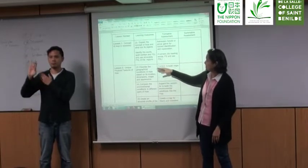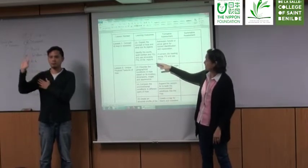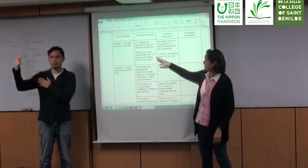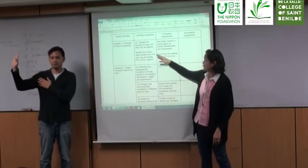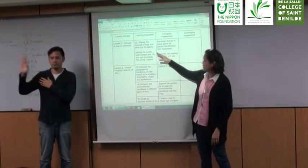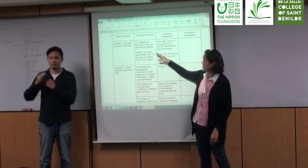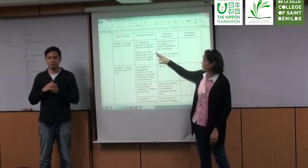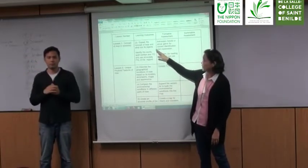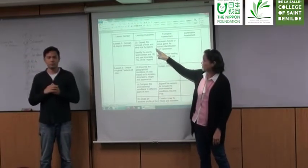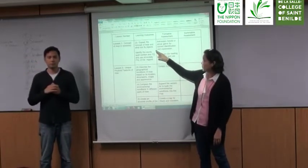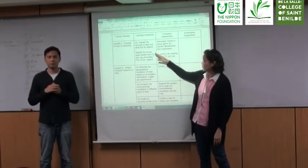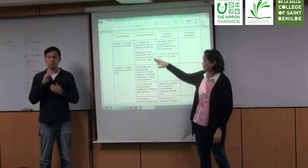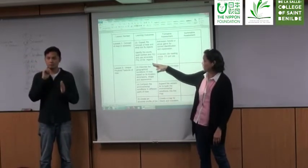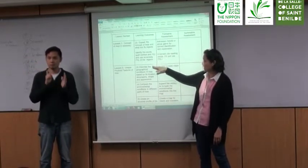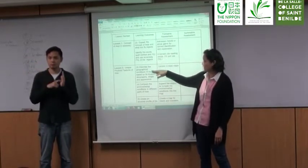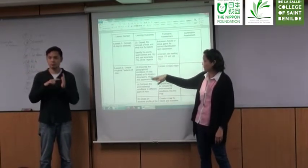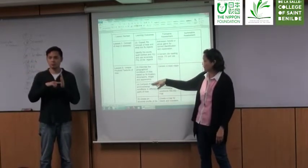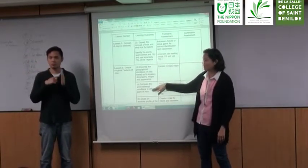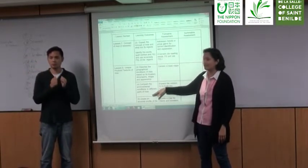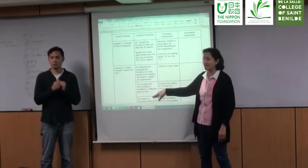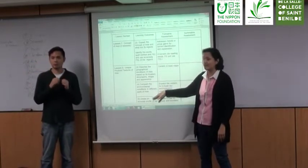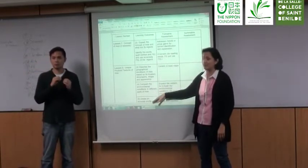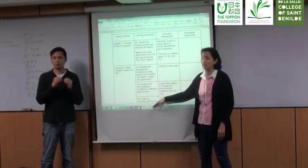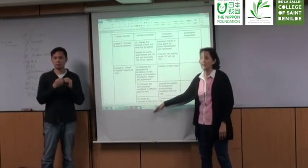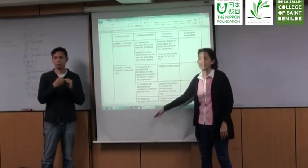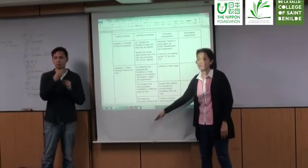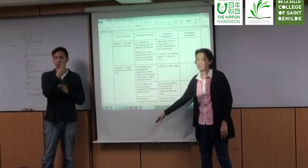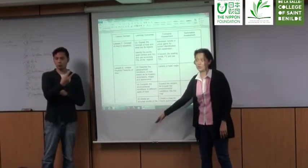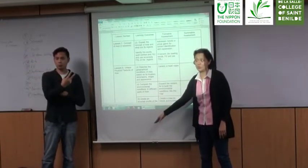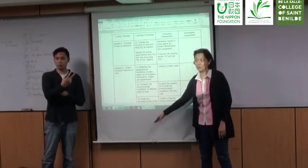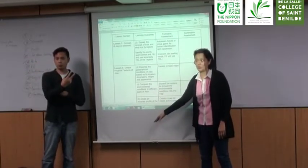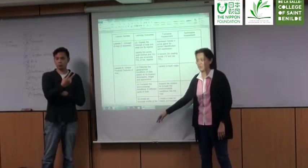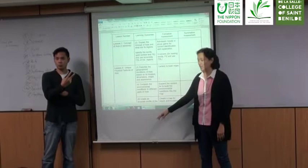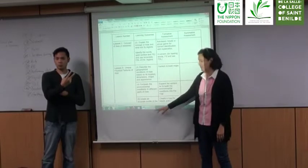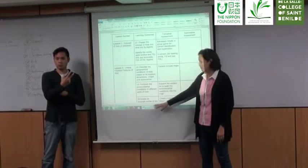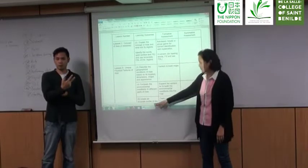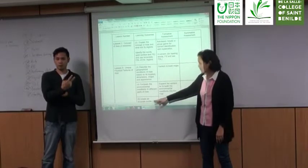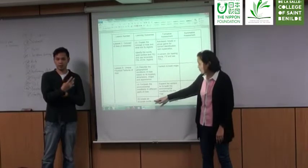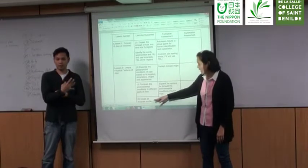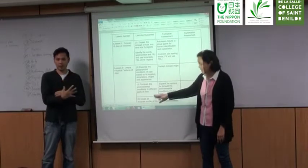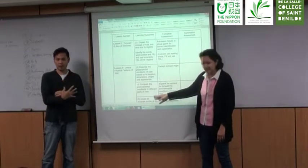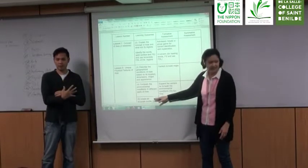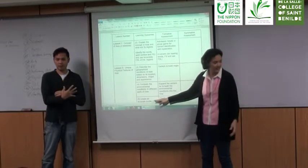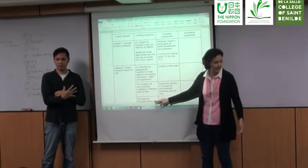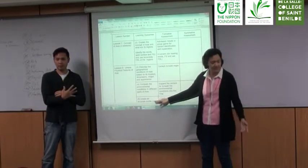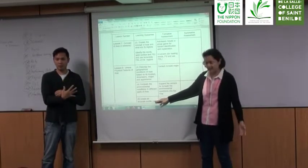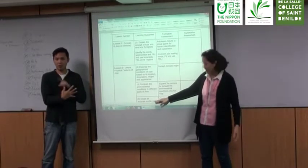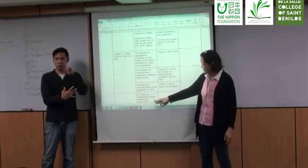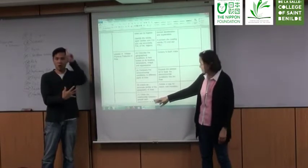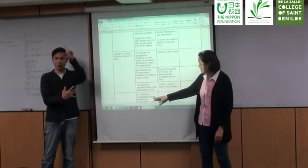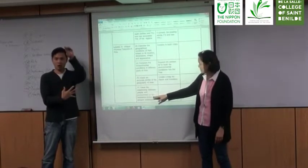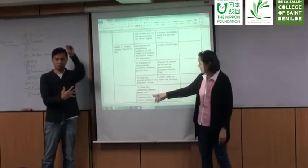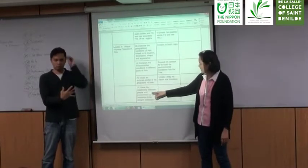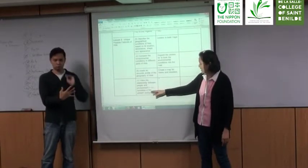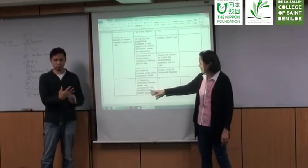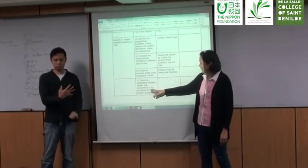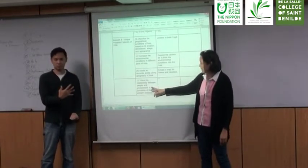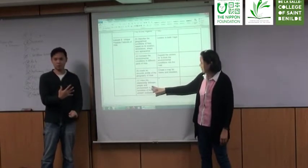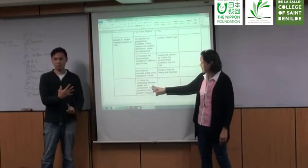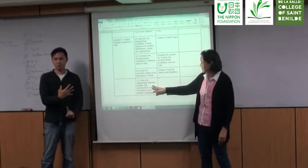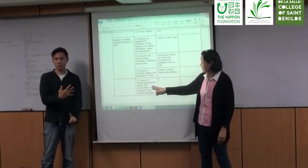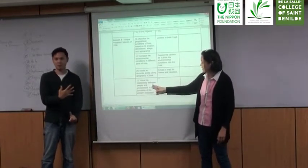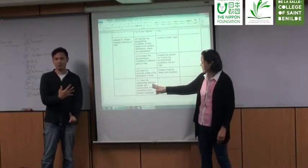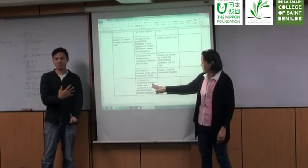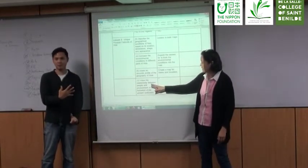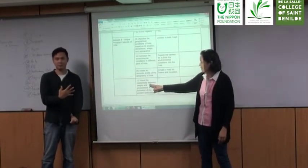I started with number 2, 4, 5, and 1 is Ano yung sa... below. Because 1 is Yung papasok